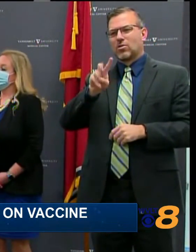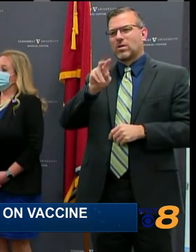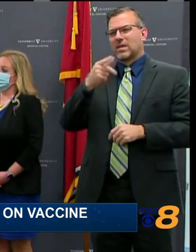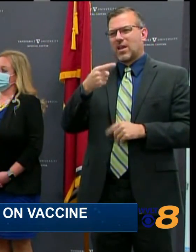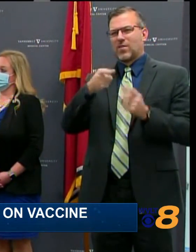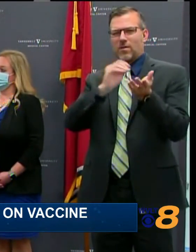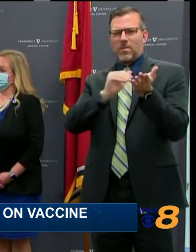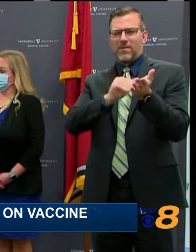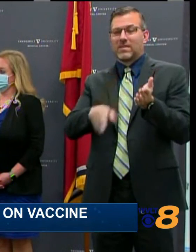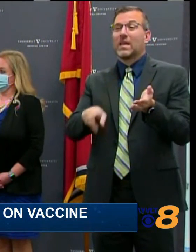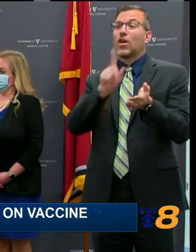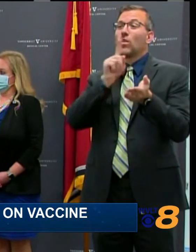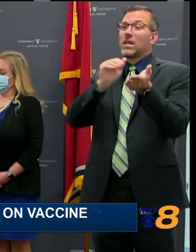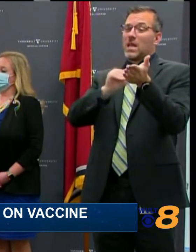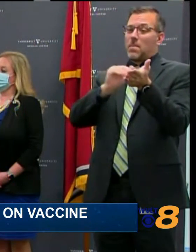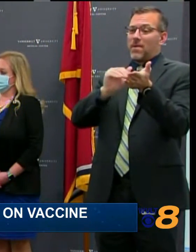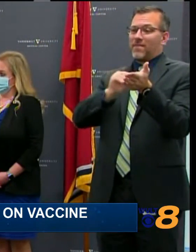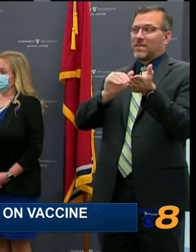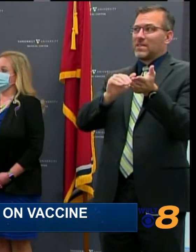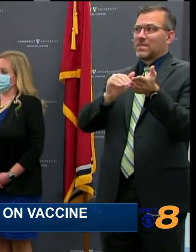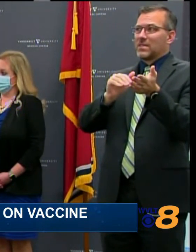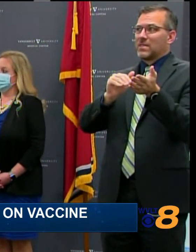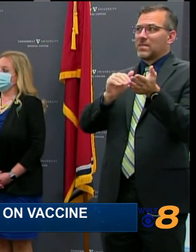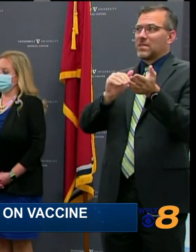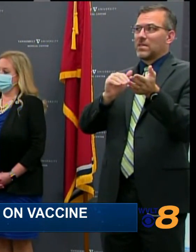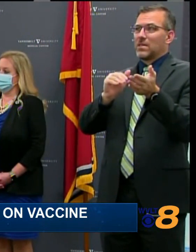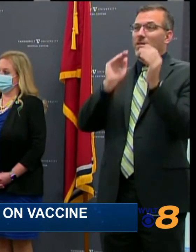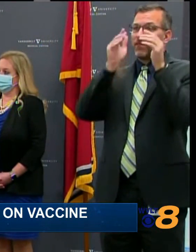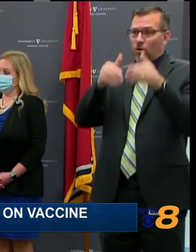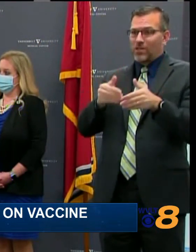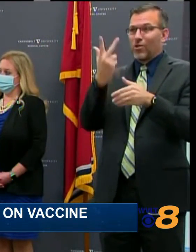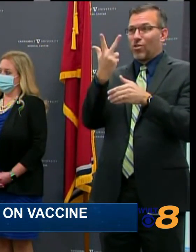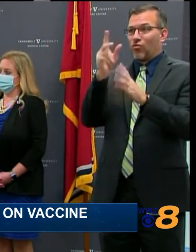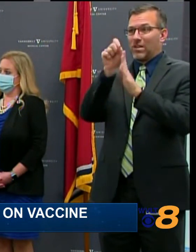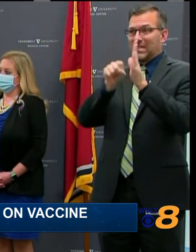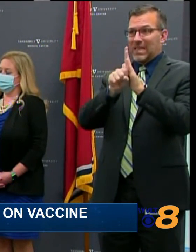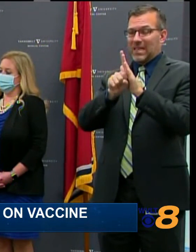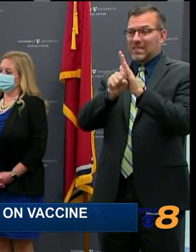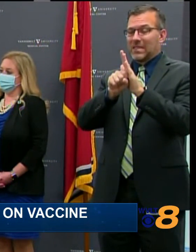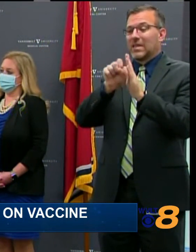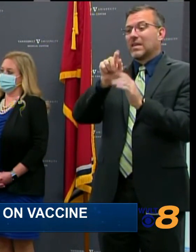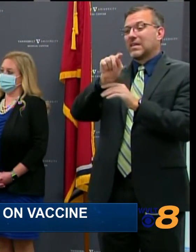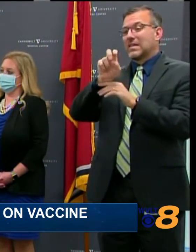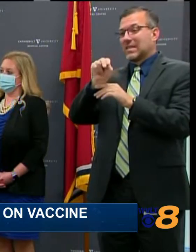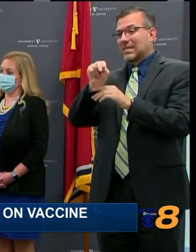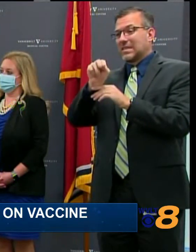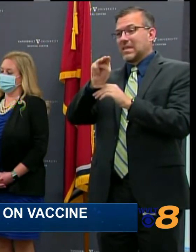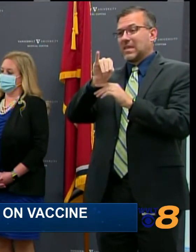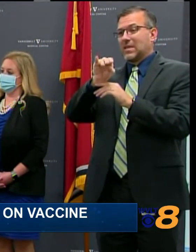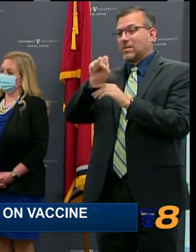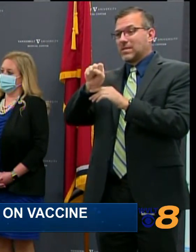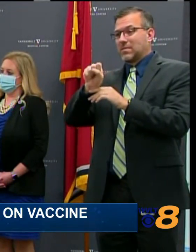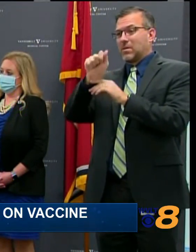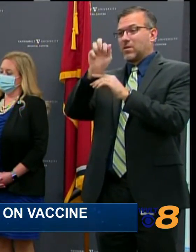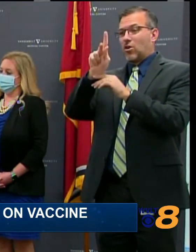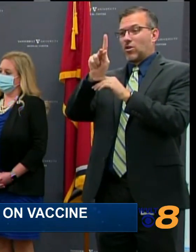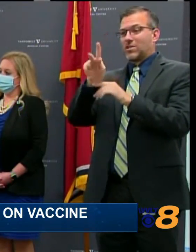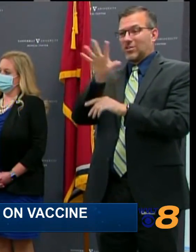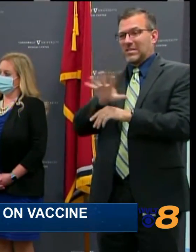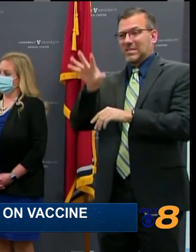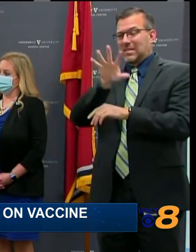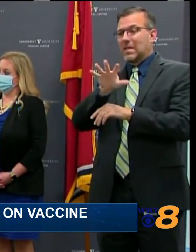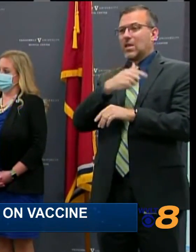Memphis is really the center of medical attention for 3 states, and we've heard from people in the community there working on the front lines and other